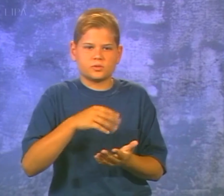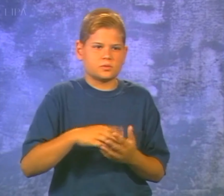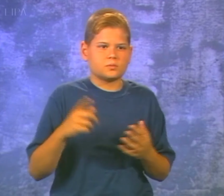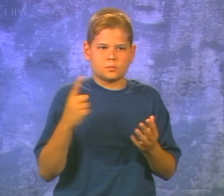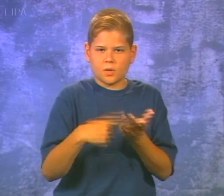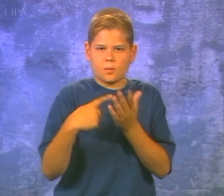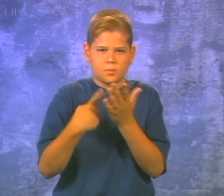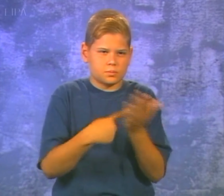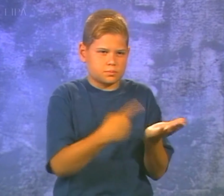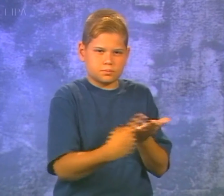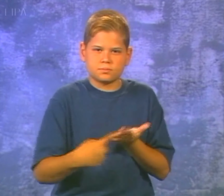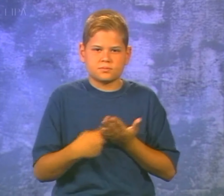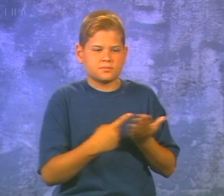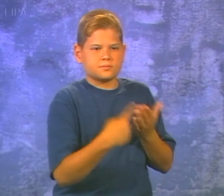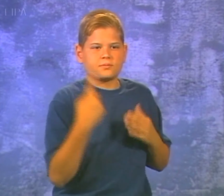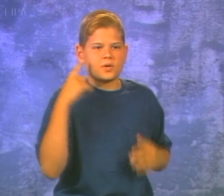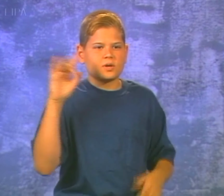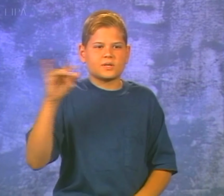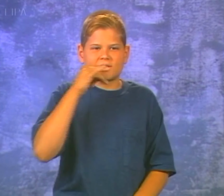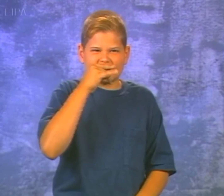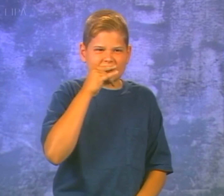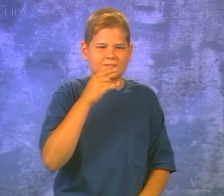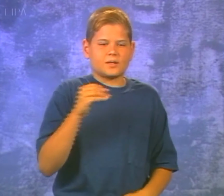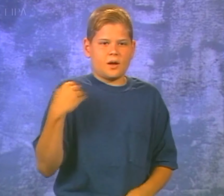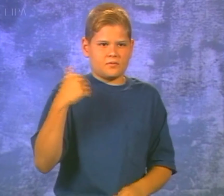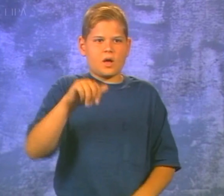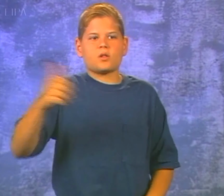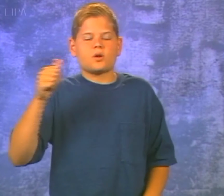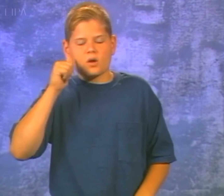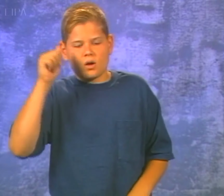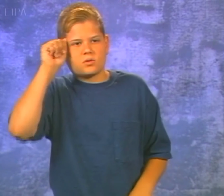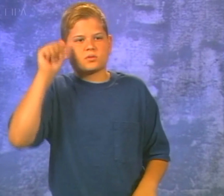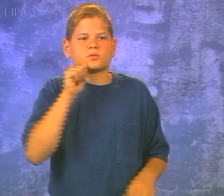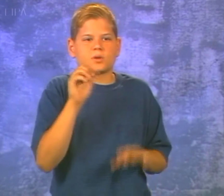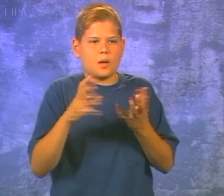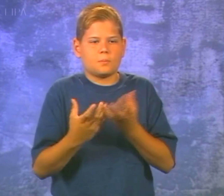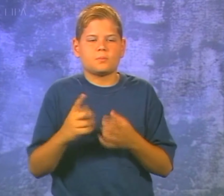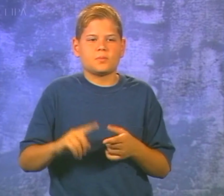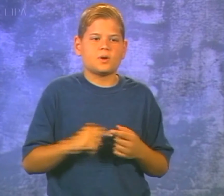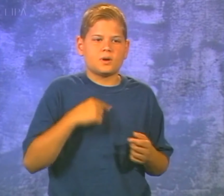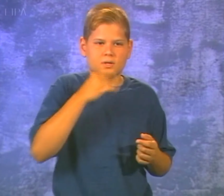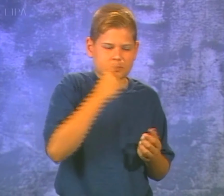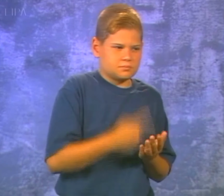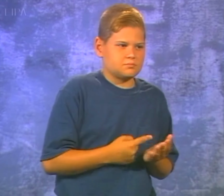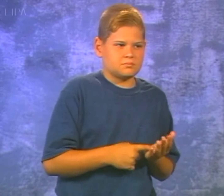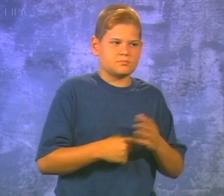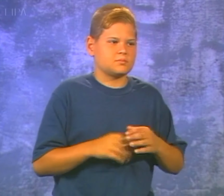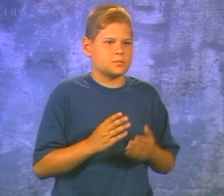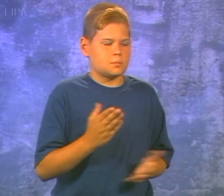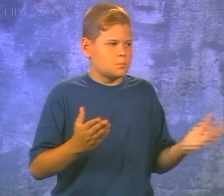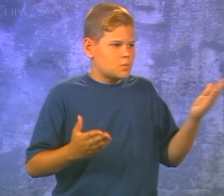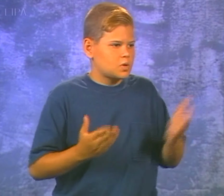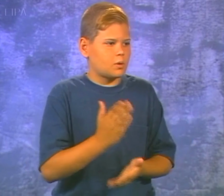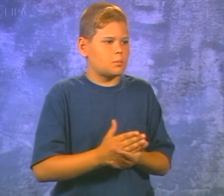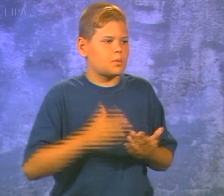Well, first I have to talk when we open and we talk about different businesses and the kids. They all sit and